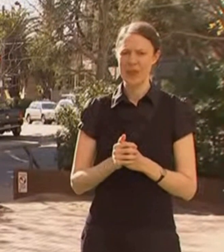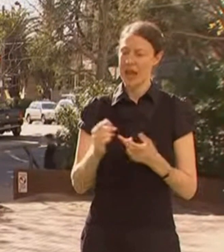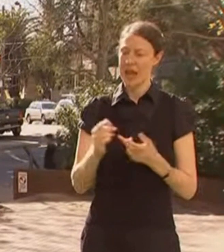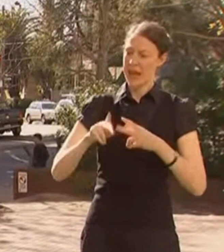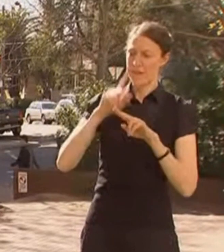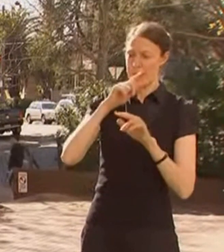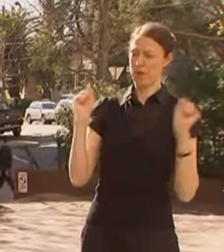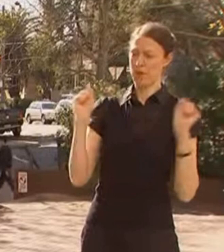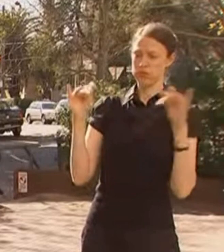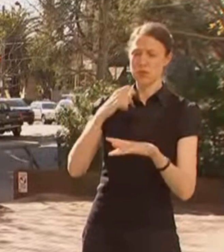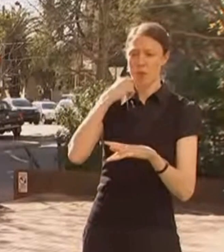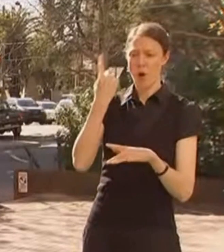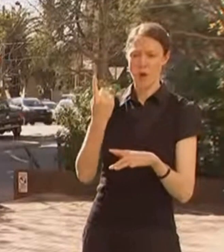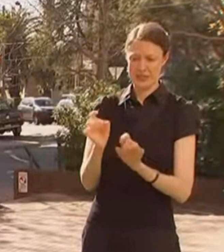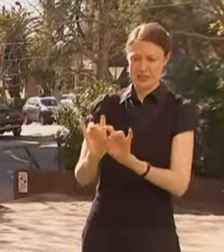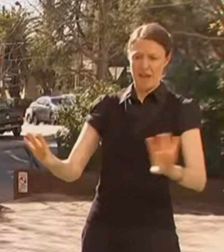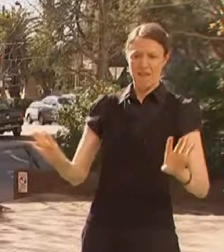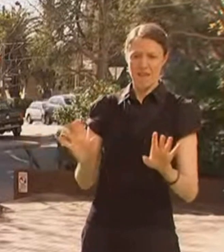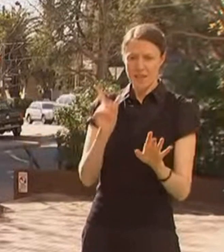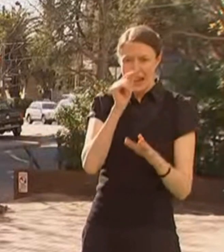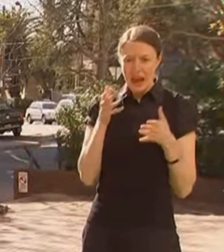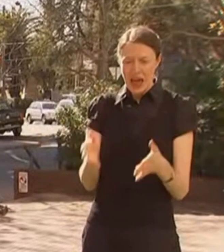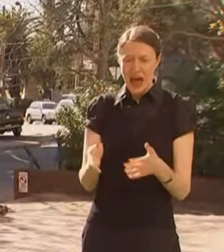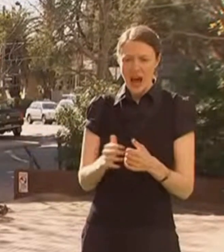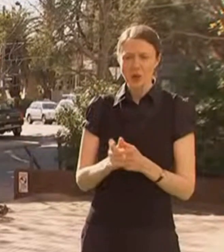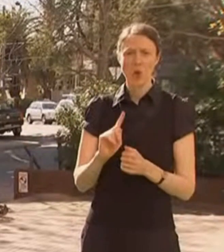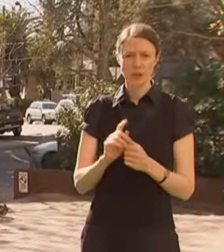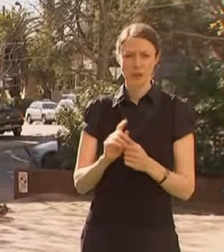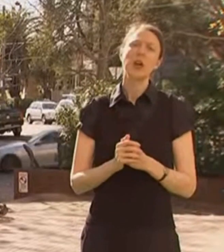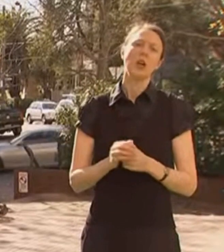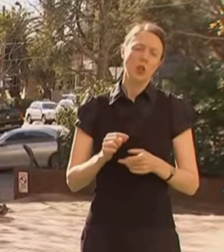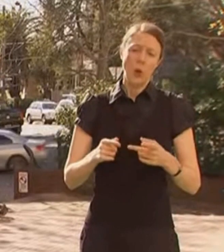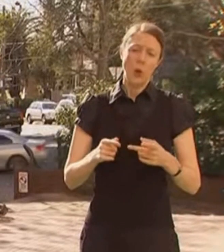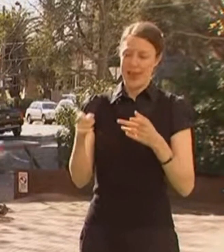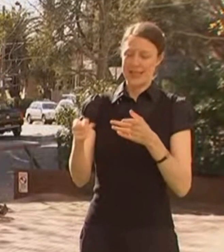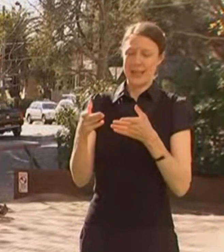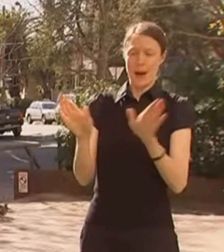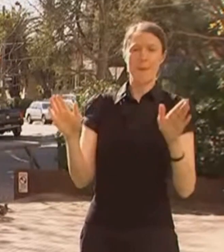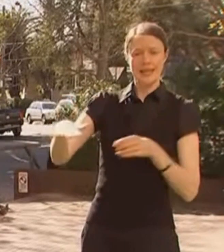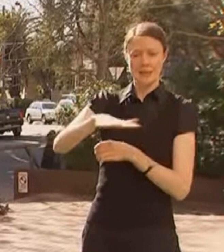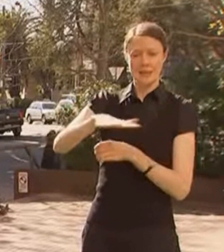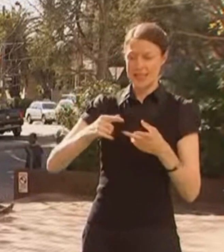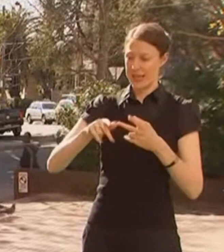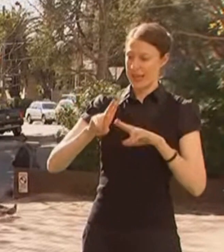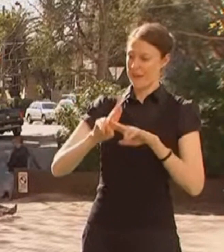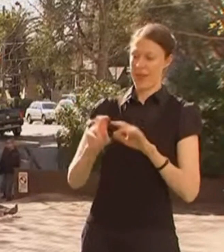then the only way forward is for the Supreme Court to make the ultimate decision in relation to that.